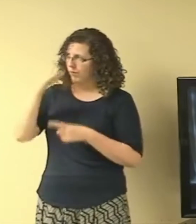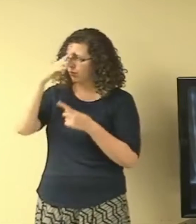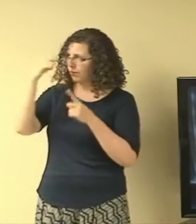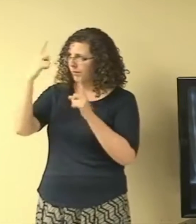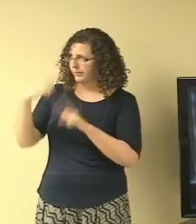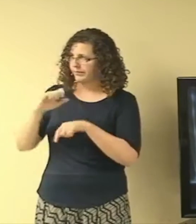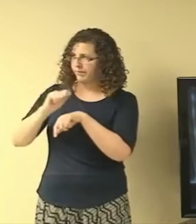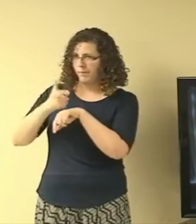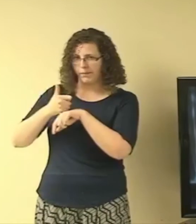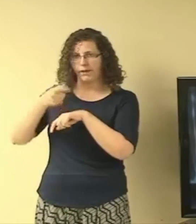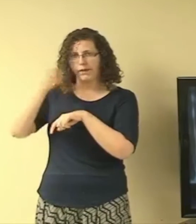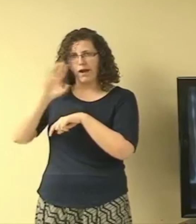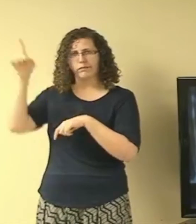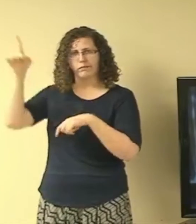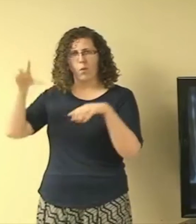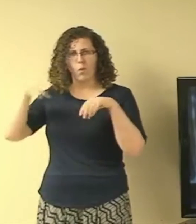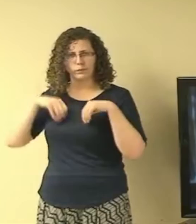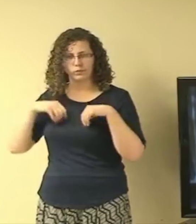the owner